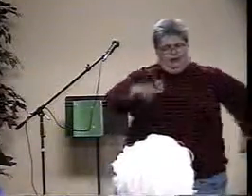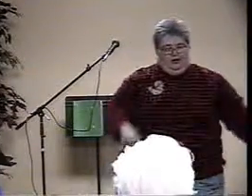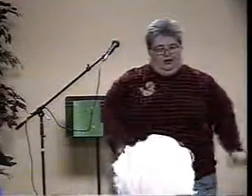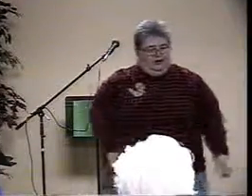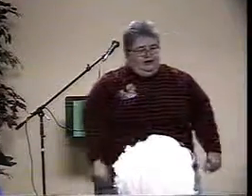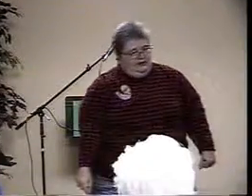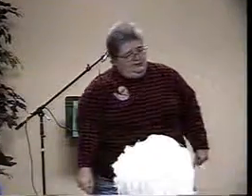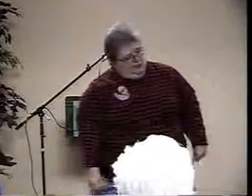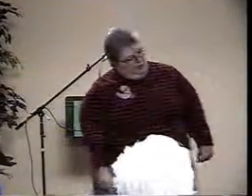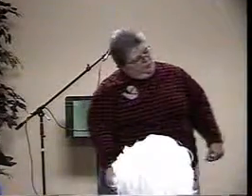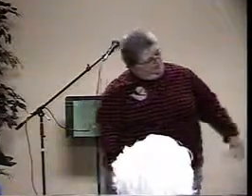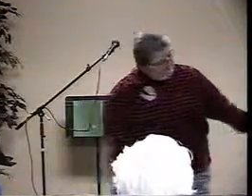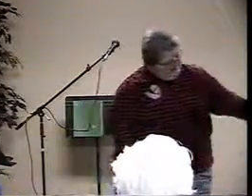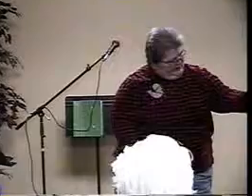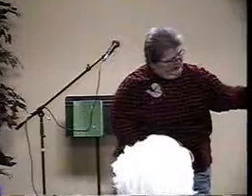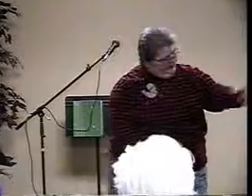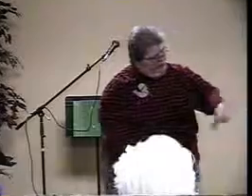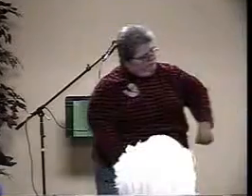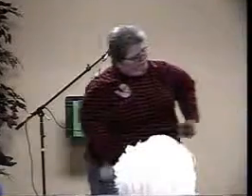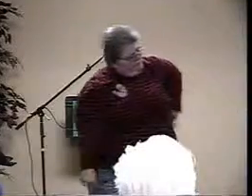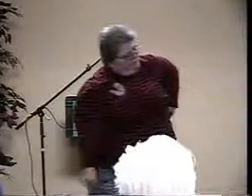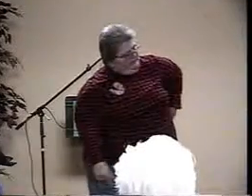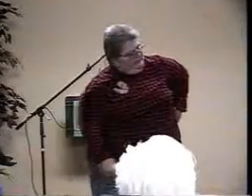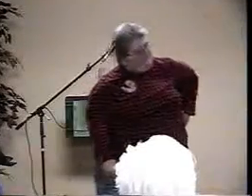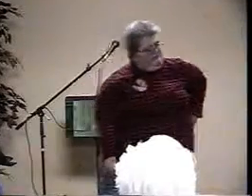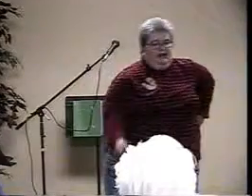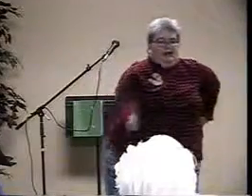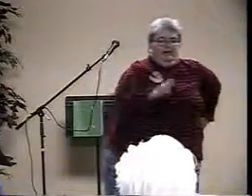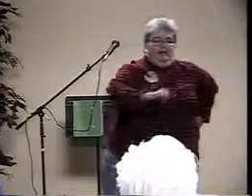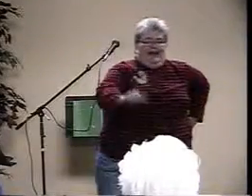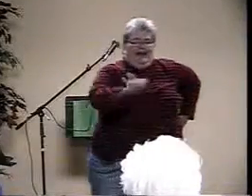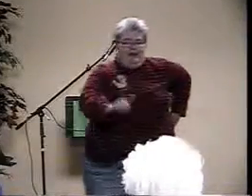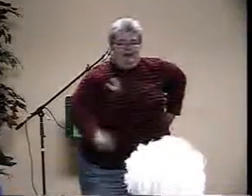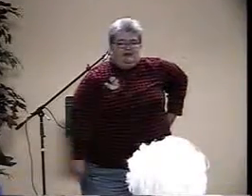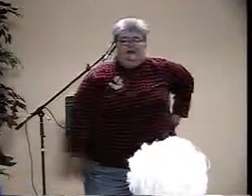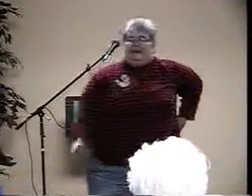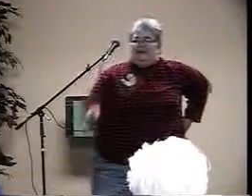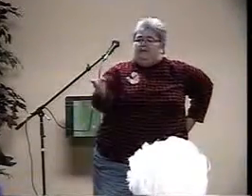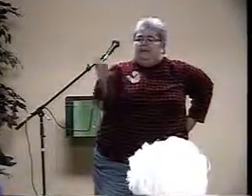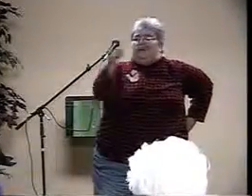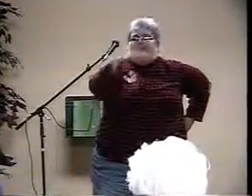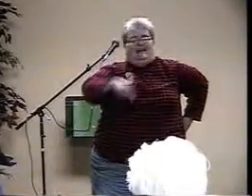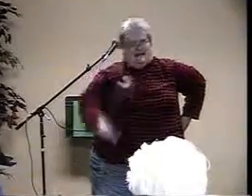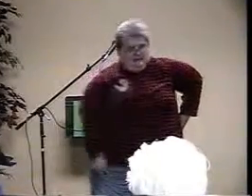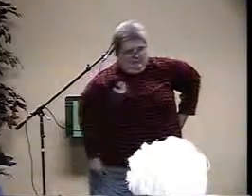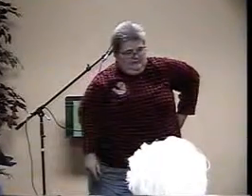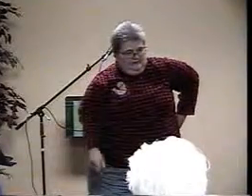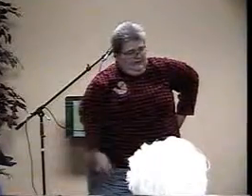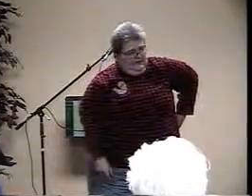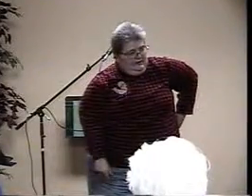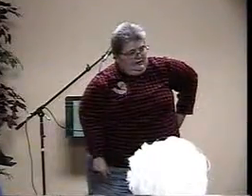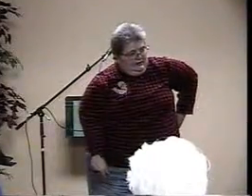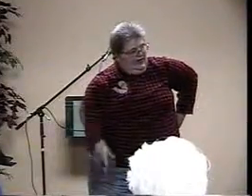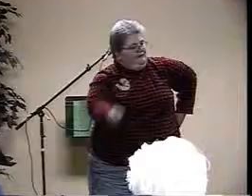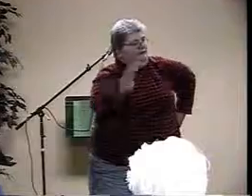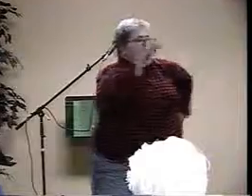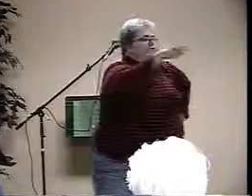you want. Po' Boy said, now you don't remember me, but I'm here to pay my debt. I told